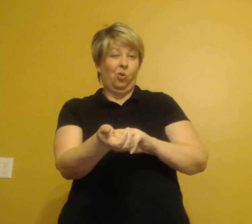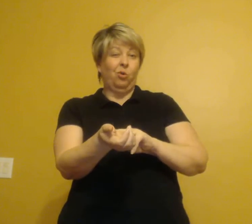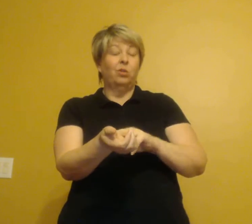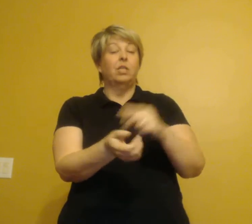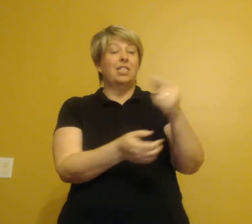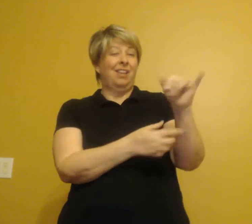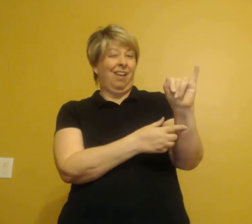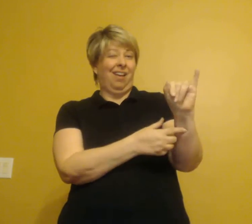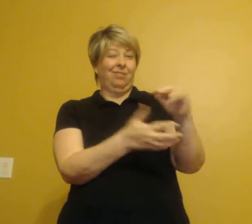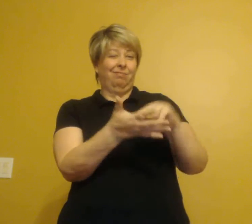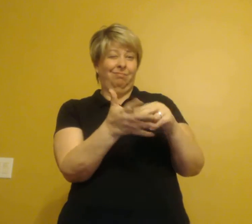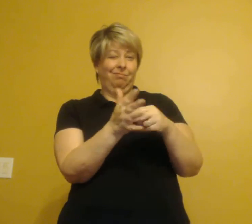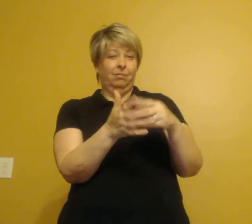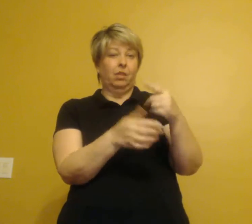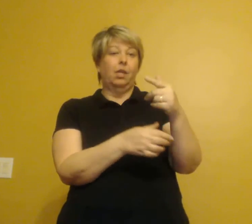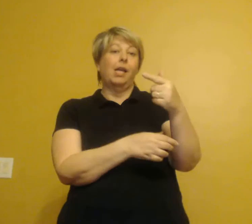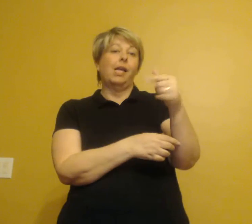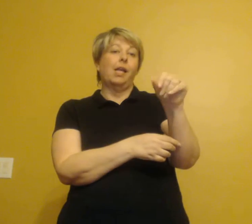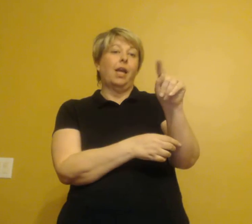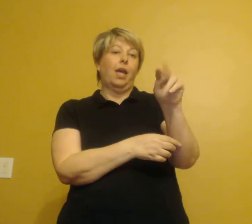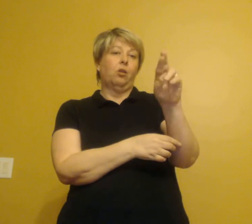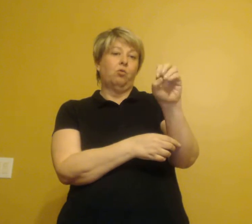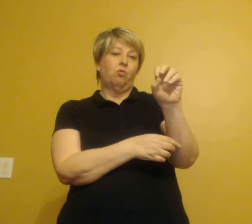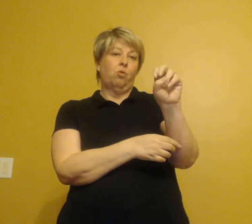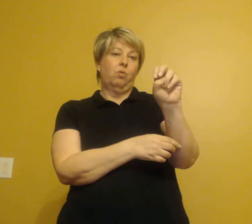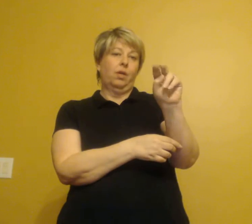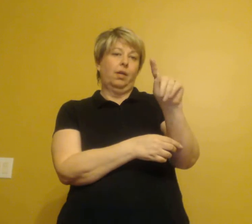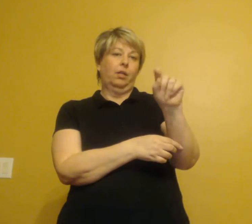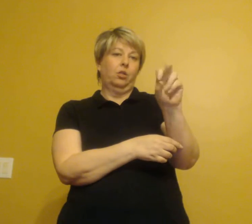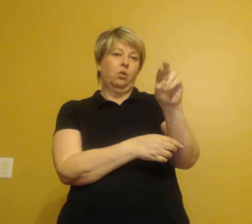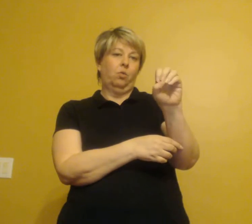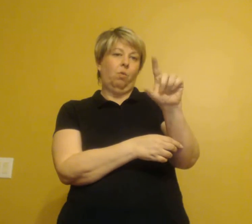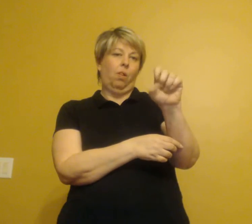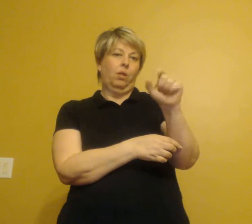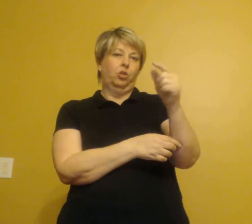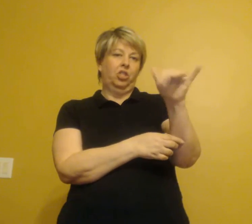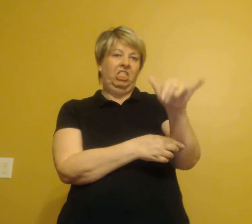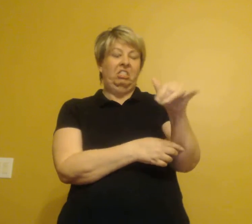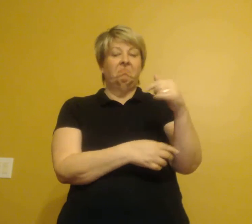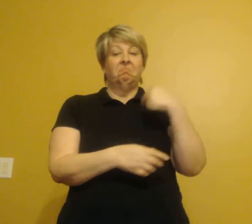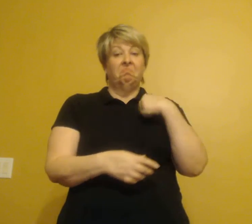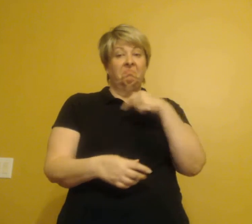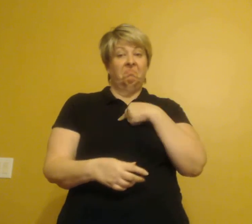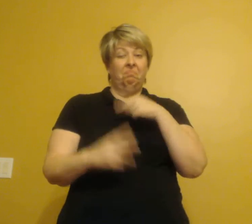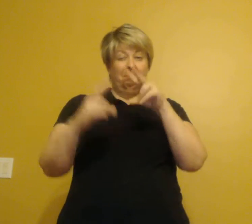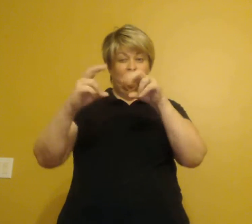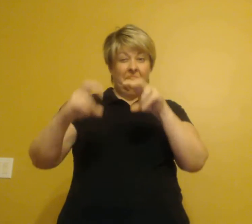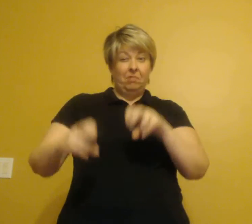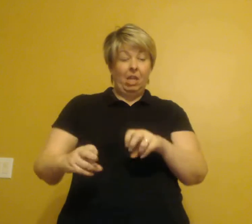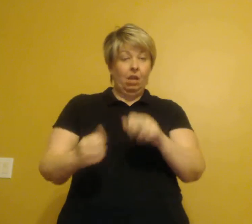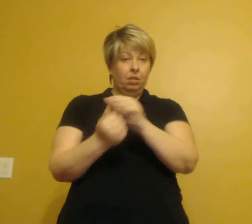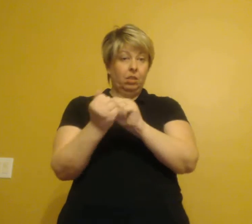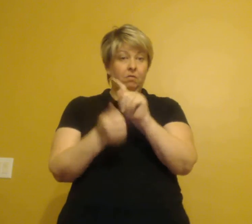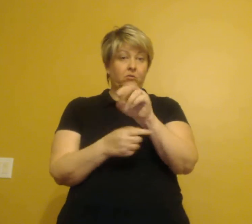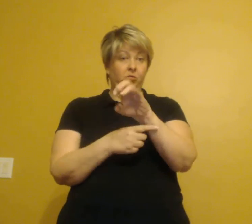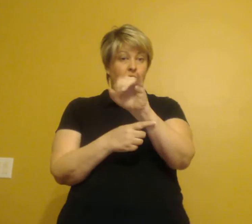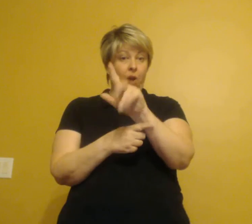everything that has to do with your digestive tract and your digestive system. We're here today to kind of explain a few things about some of